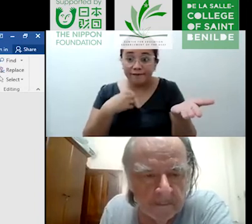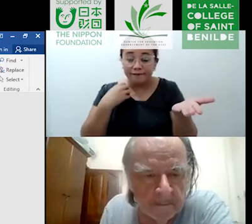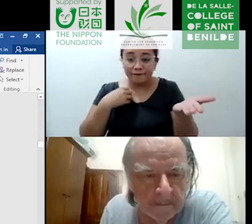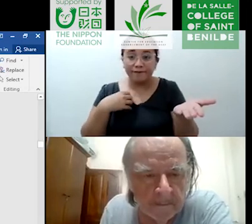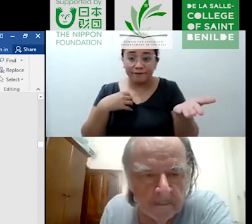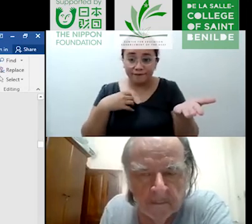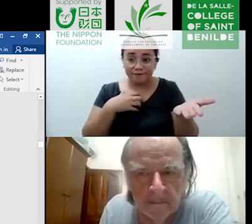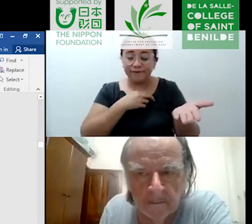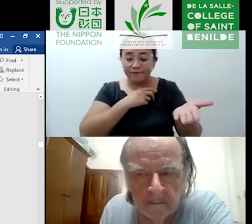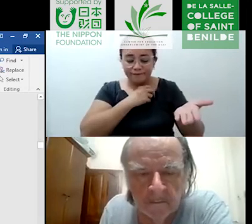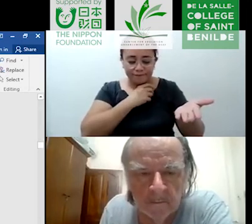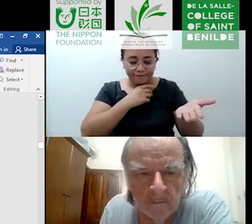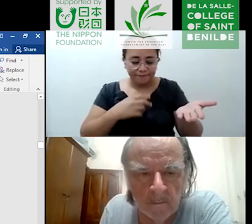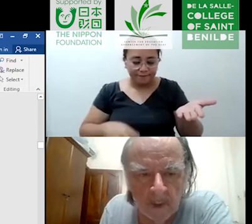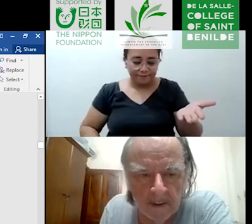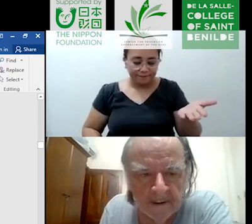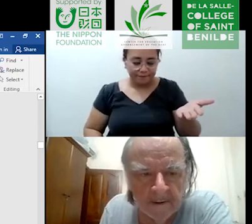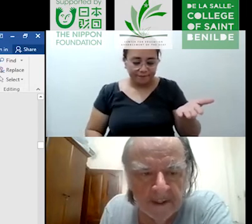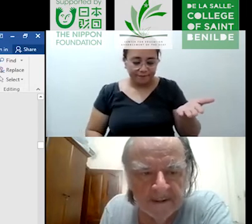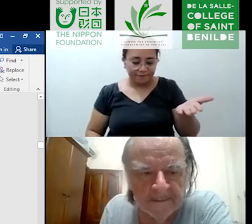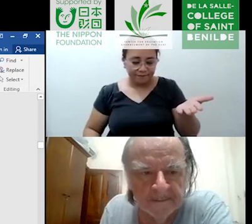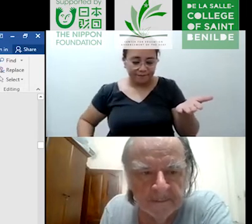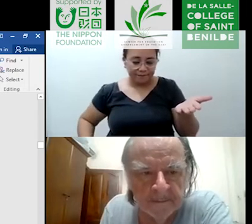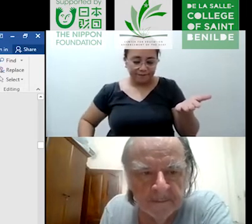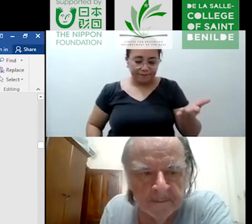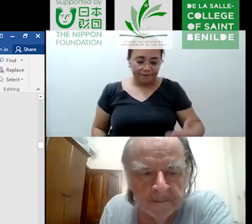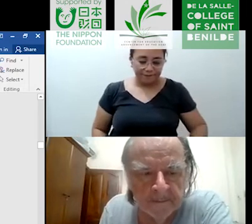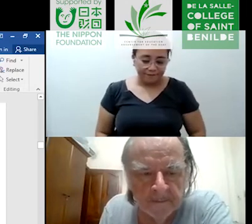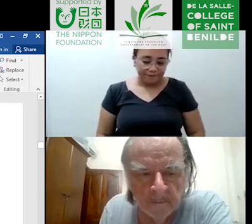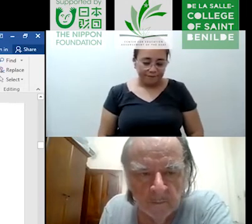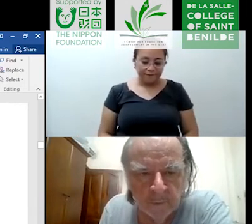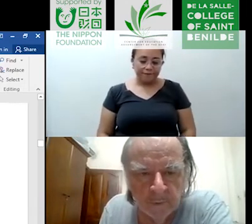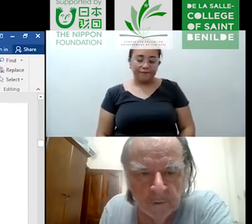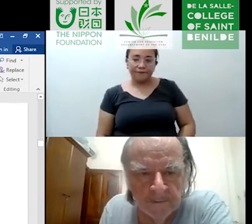Jasmine saying yes, ours is the same. Okay.